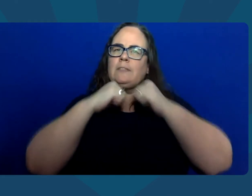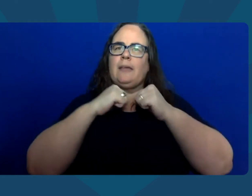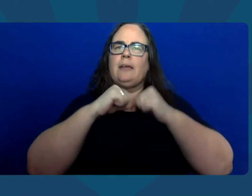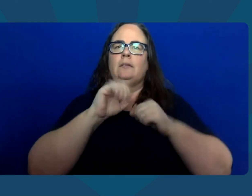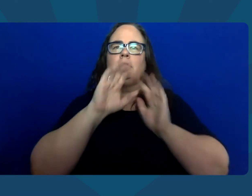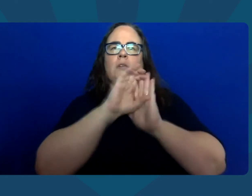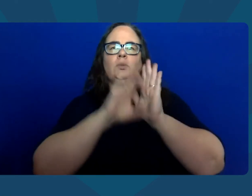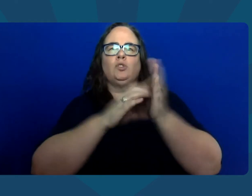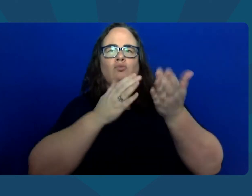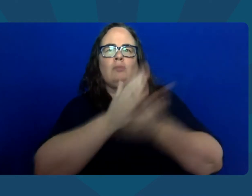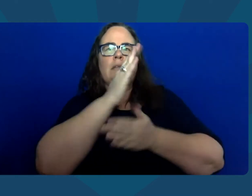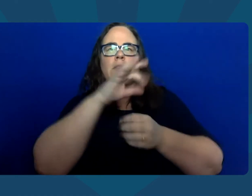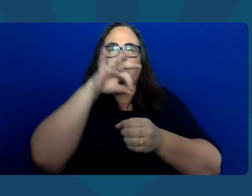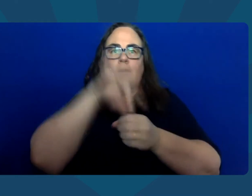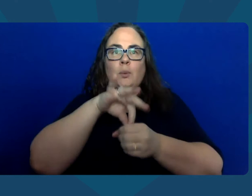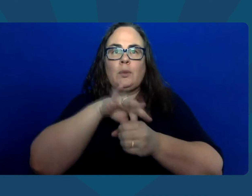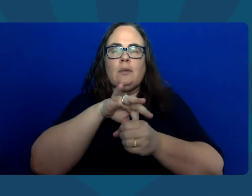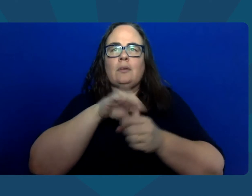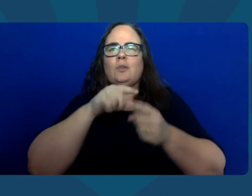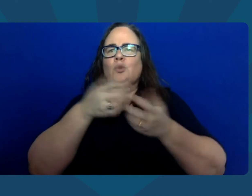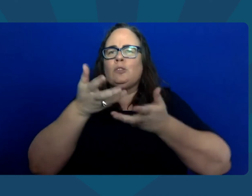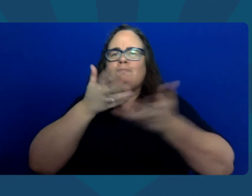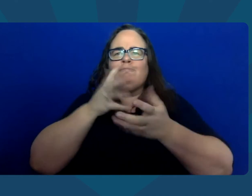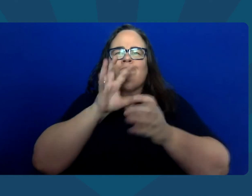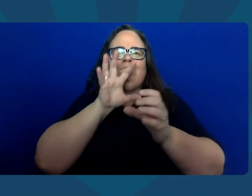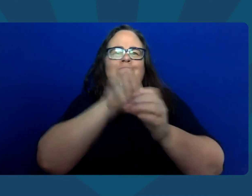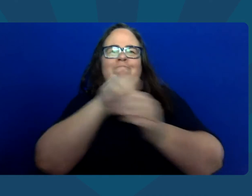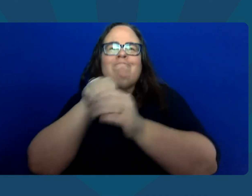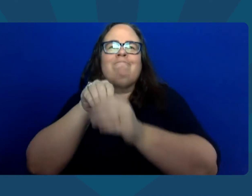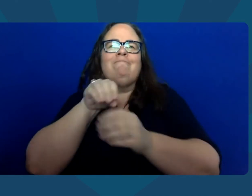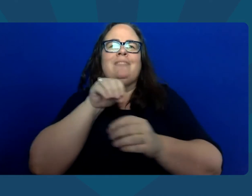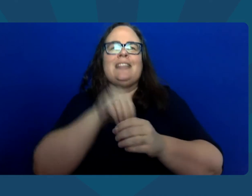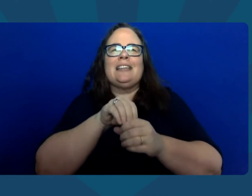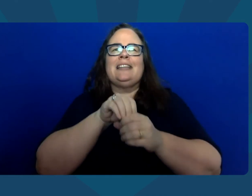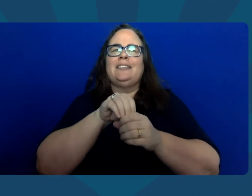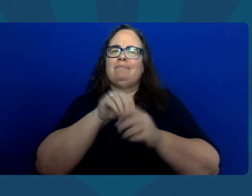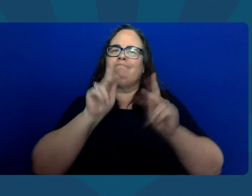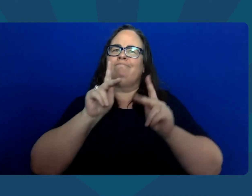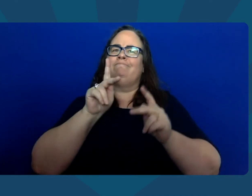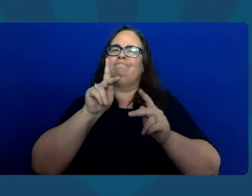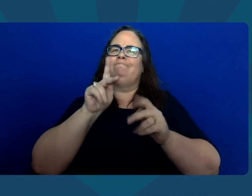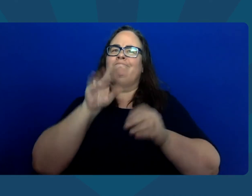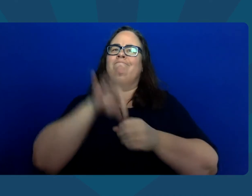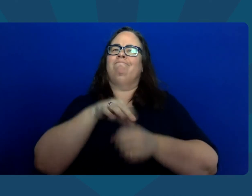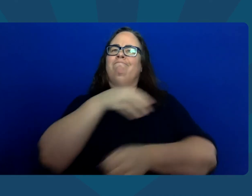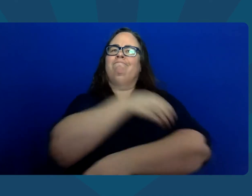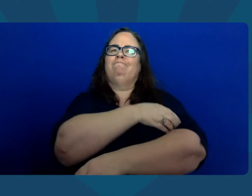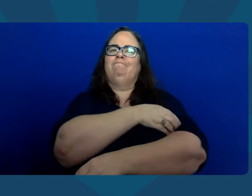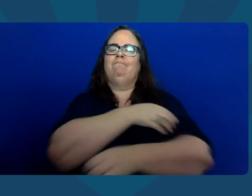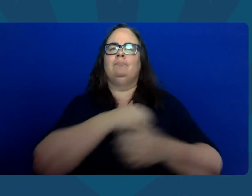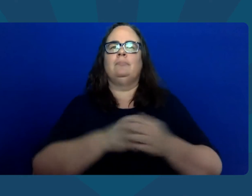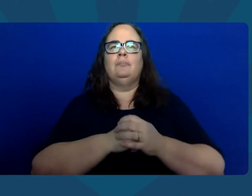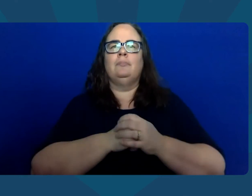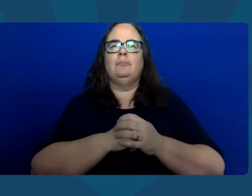And I've been your defender of our constitutional rights to vote, to engage in